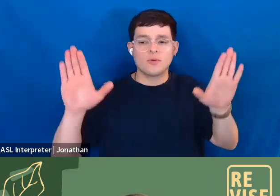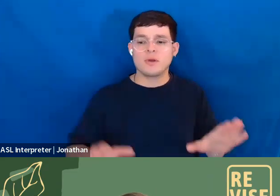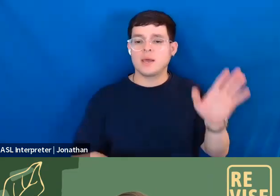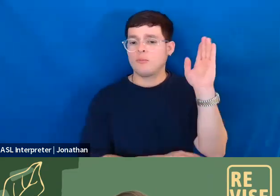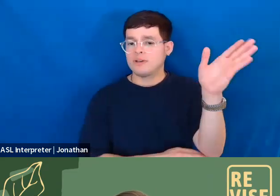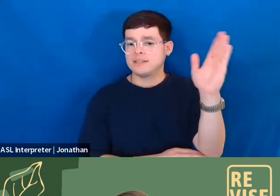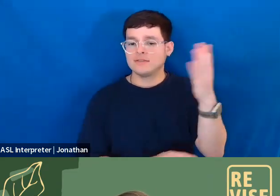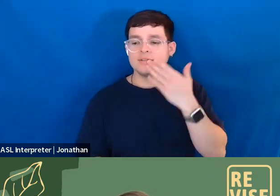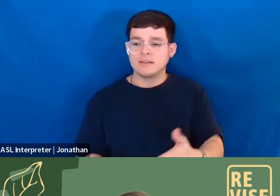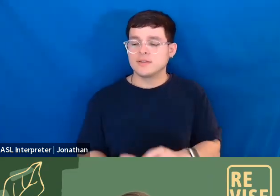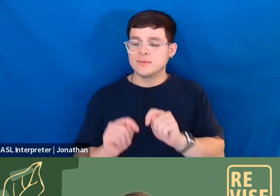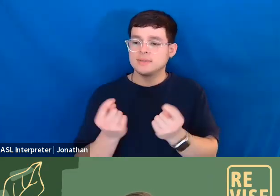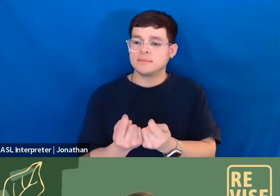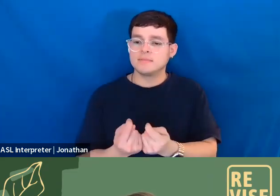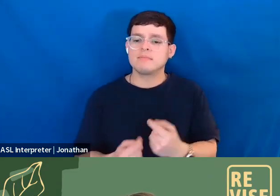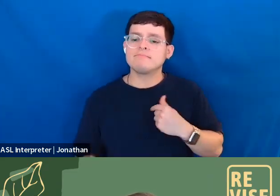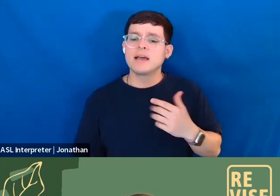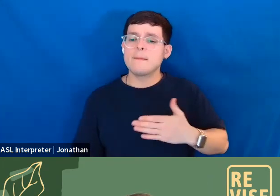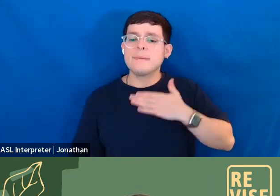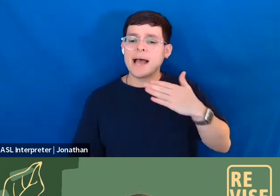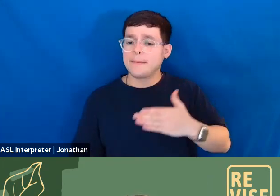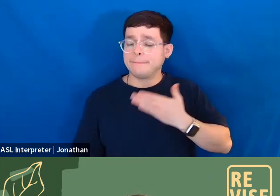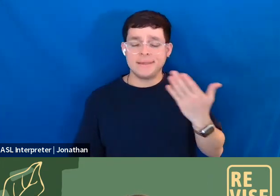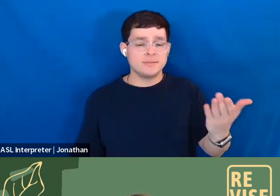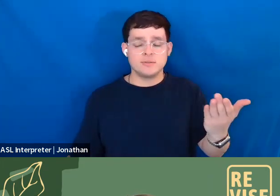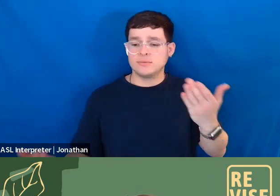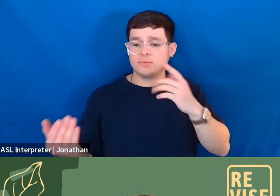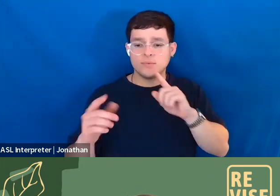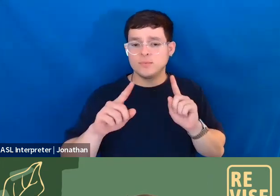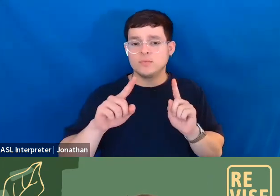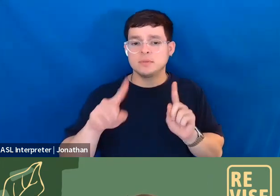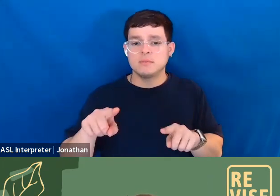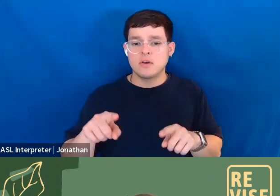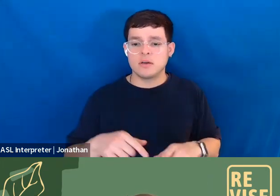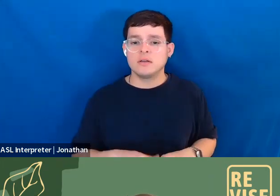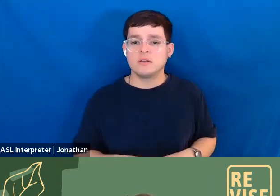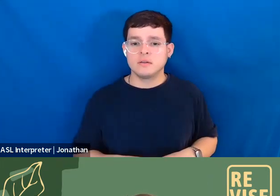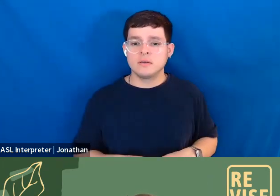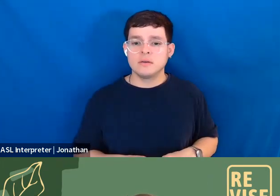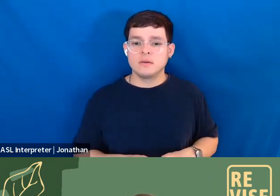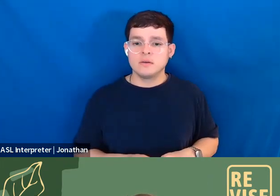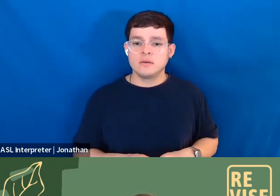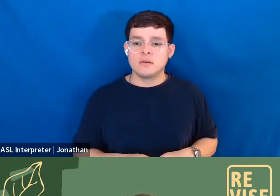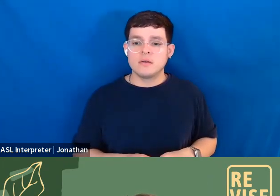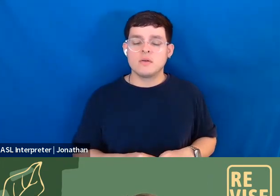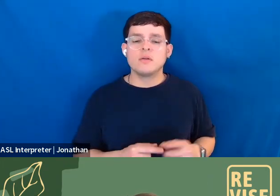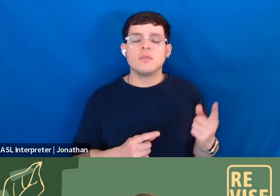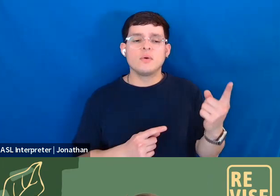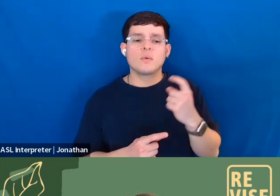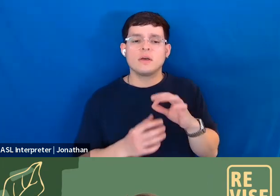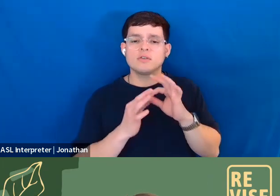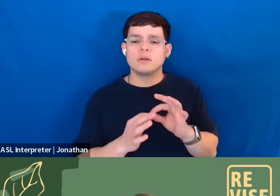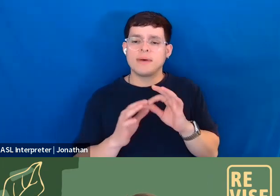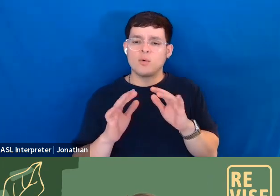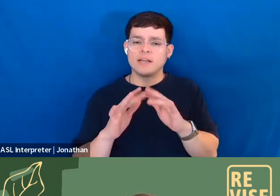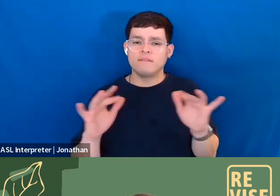you for that. I'm happy to just respond to the question regarding diversity.